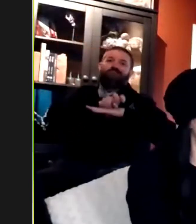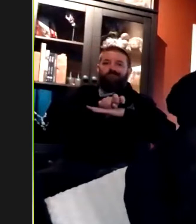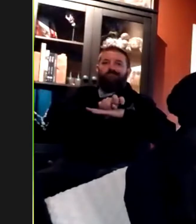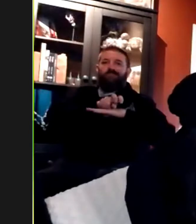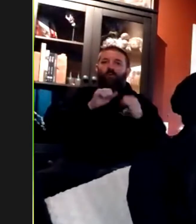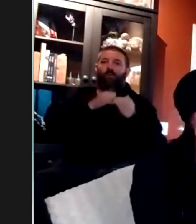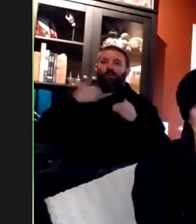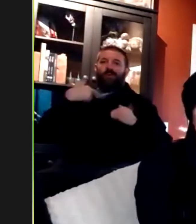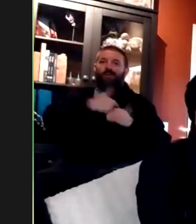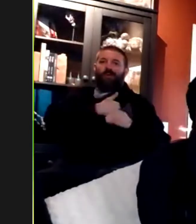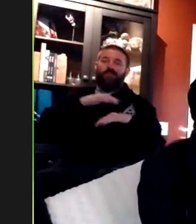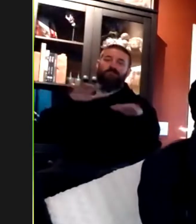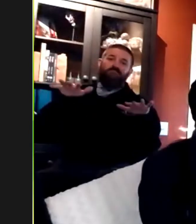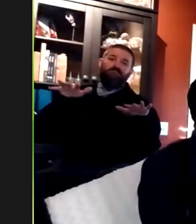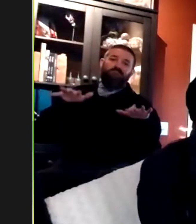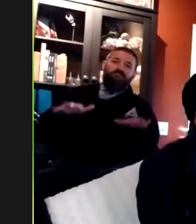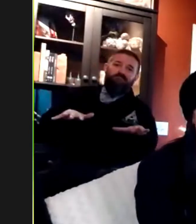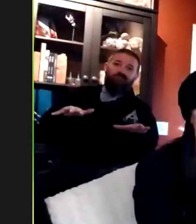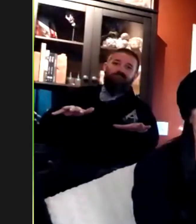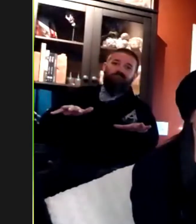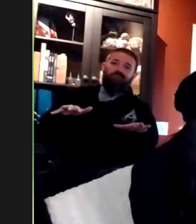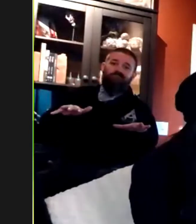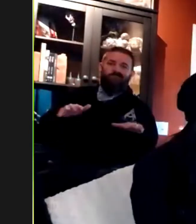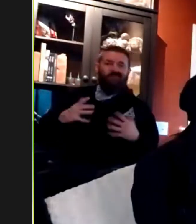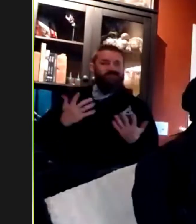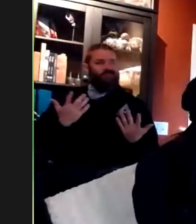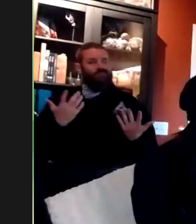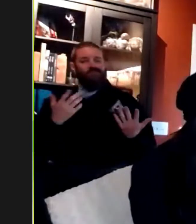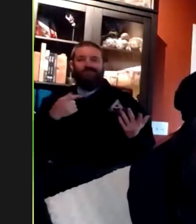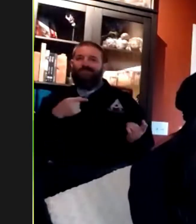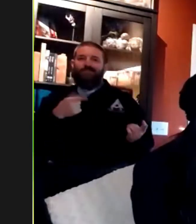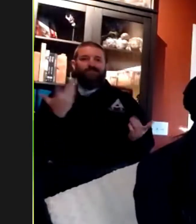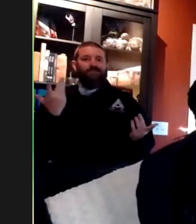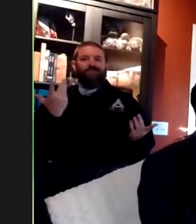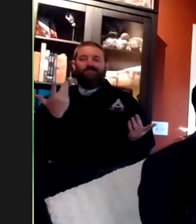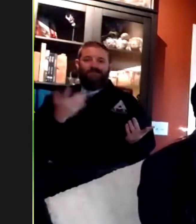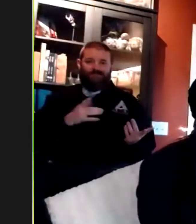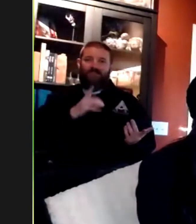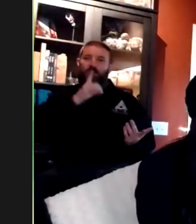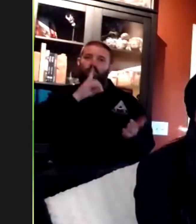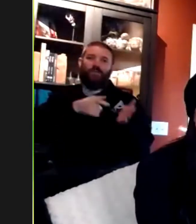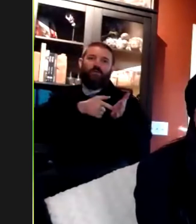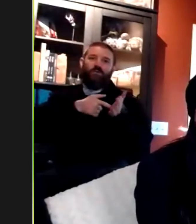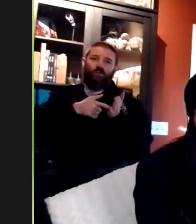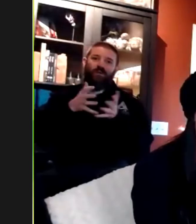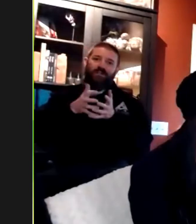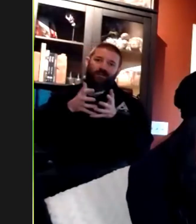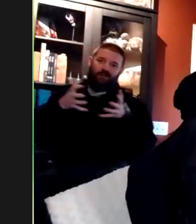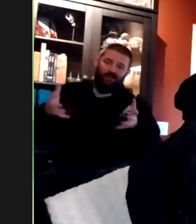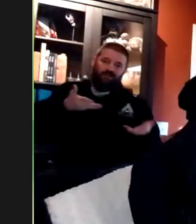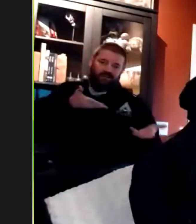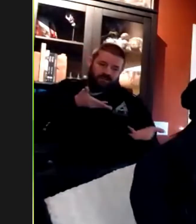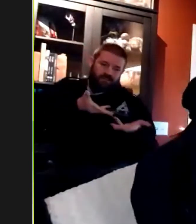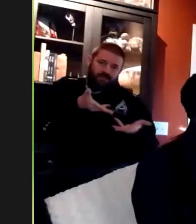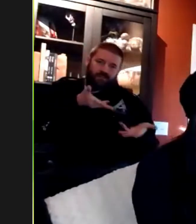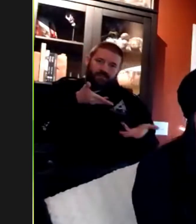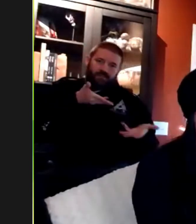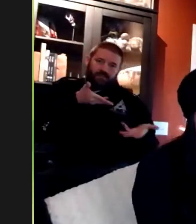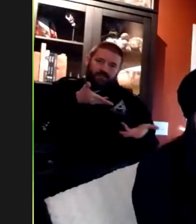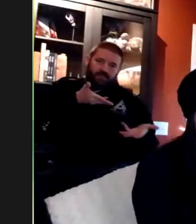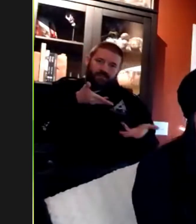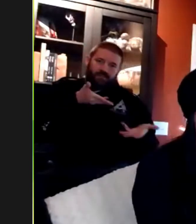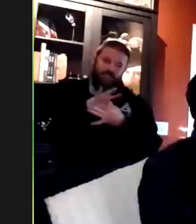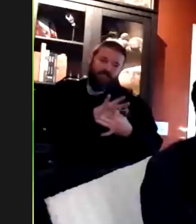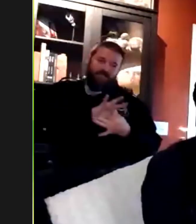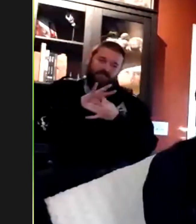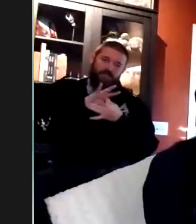their crazy behavior sometimes. I mean, this really requires a lot of work. We don't want you thinking